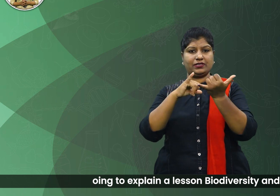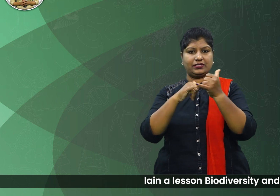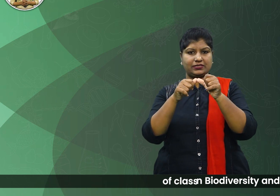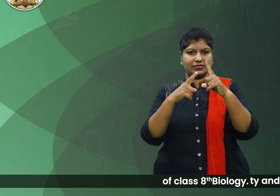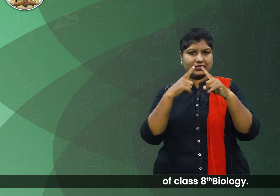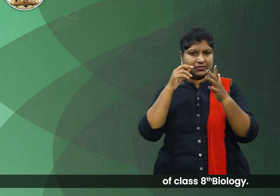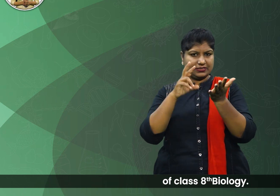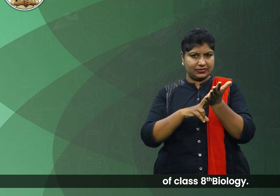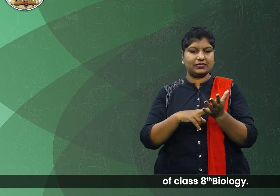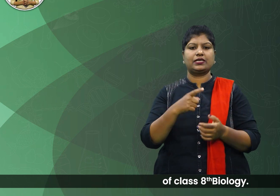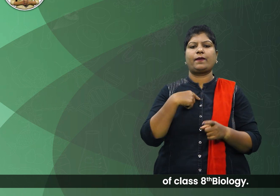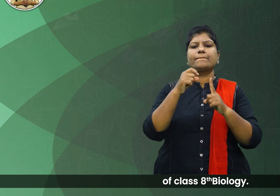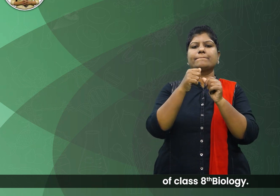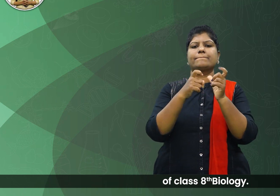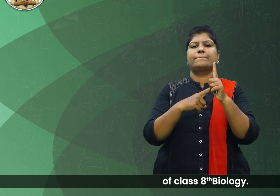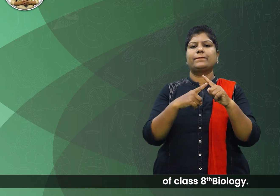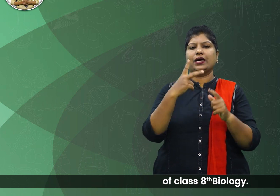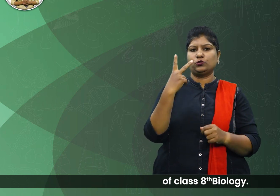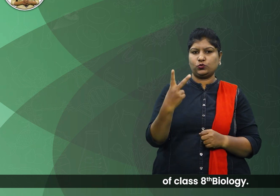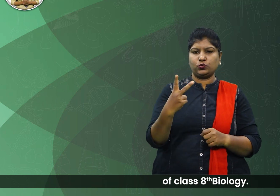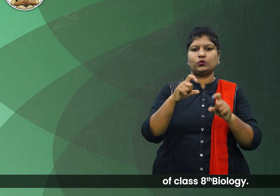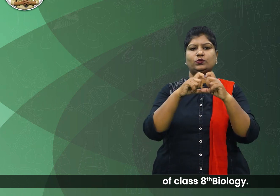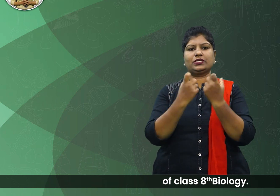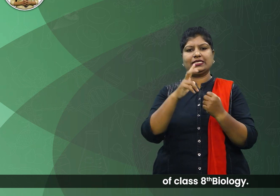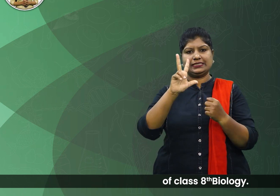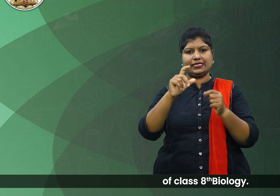of Class 8 Biology.